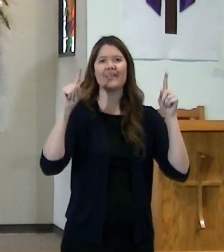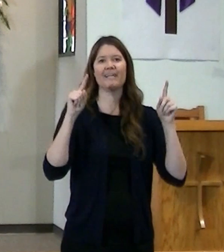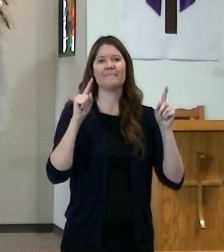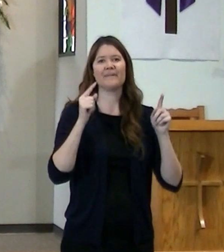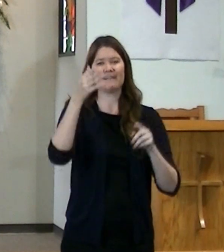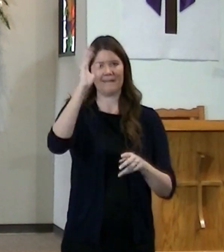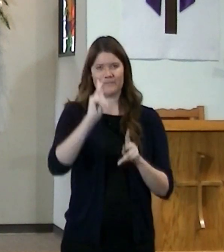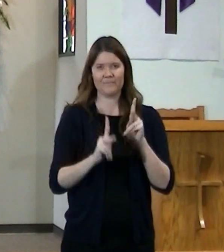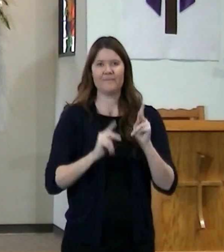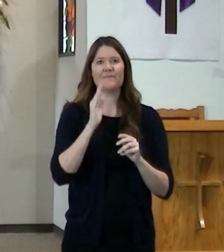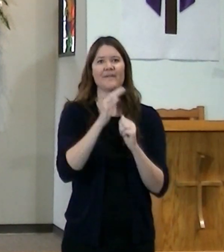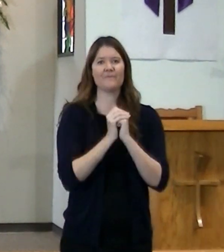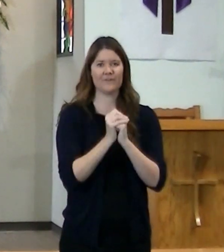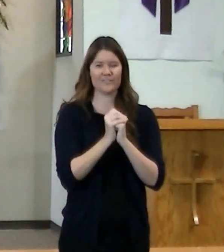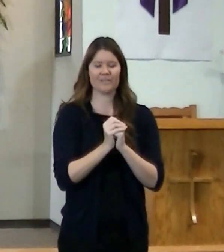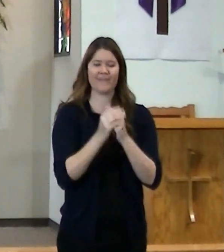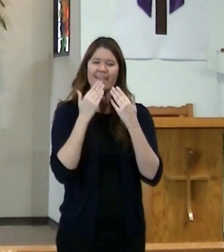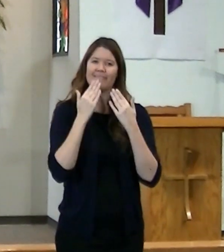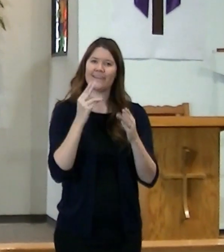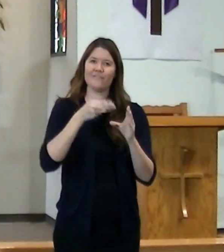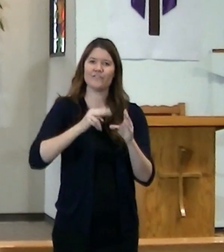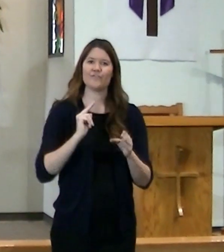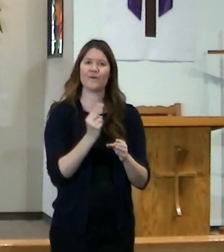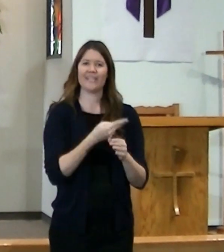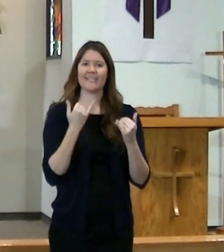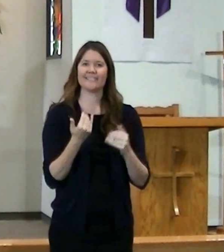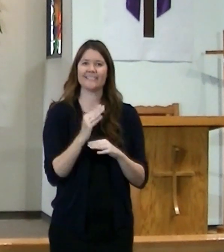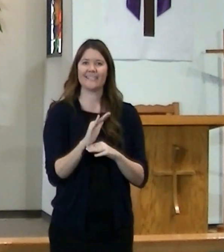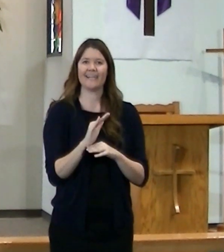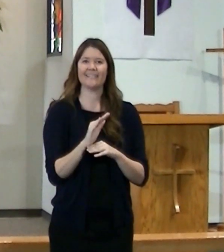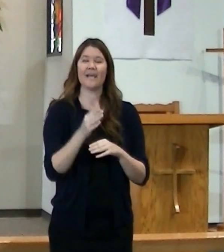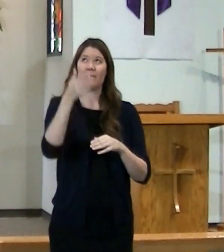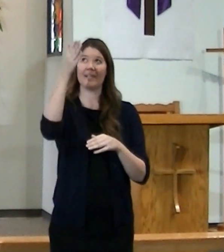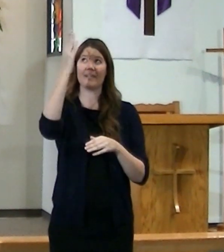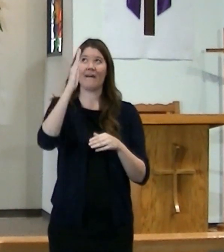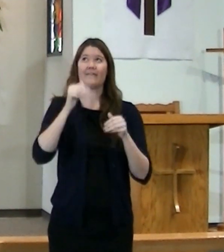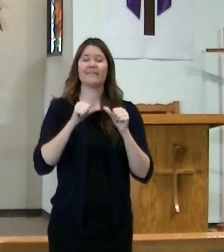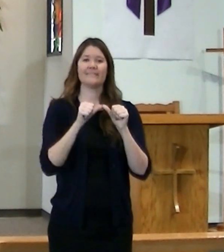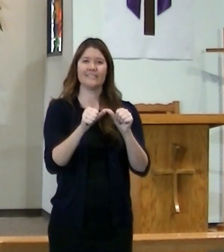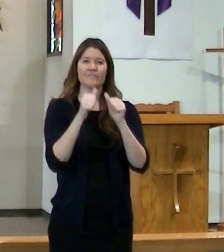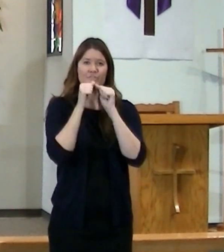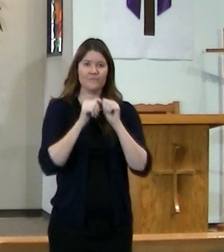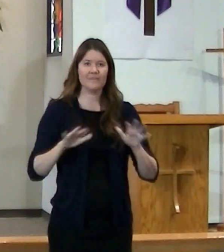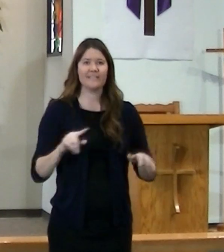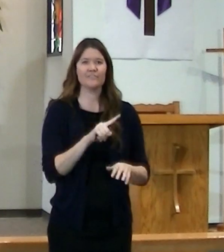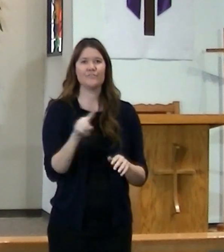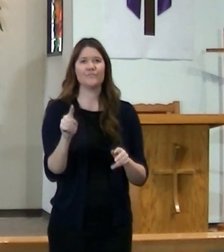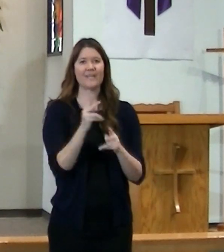you for joining us tonight, and may God continue to bless and keep you in his care.